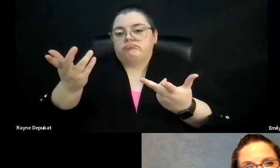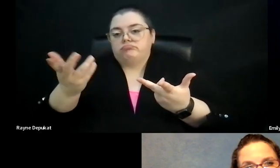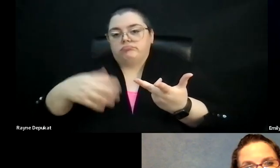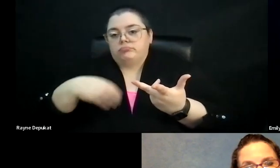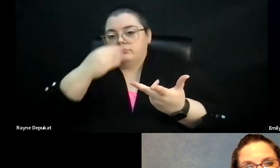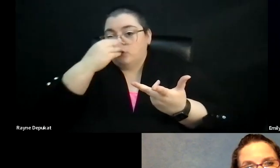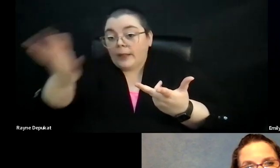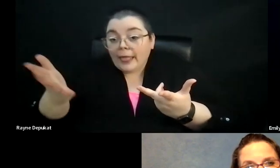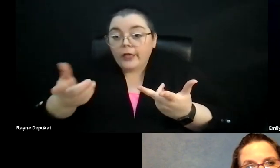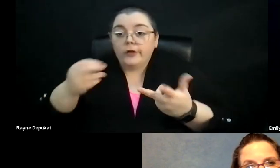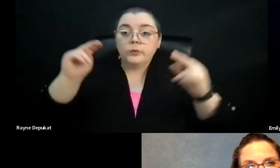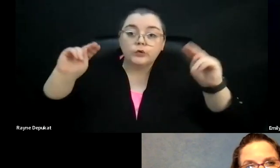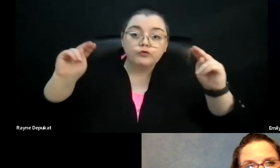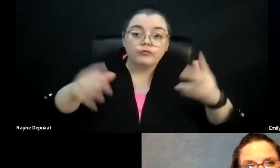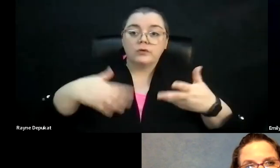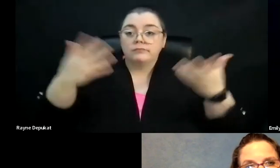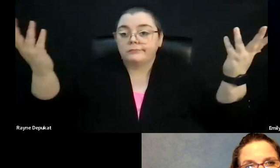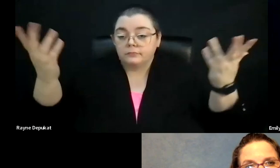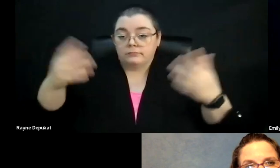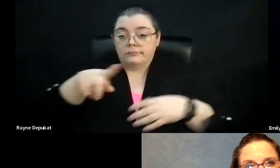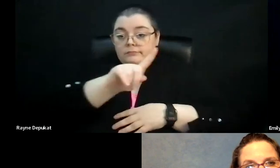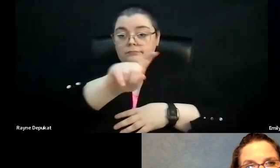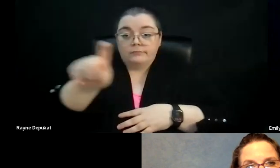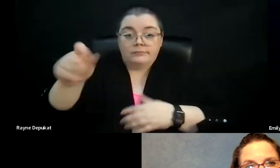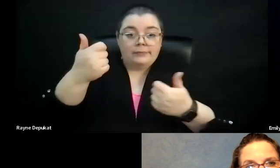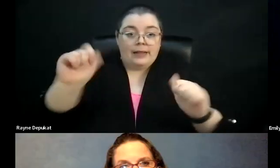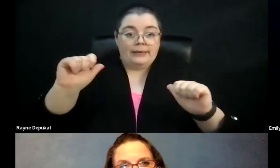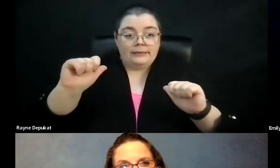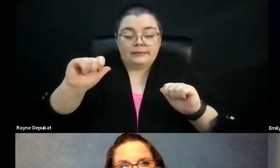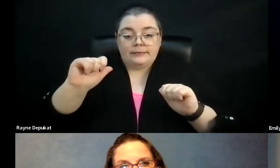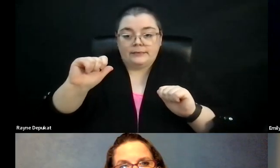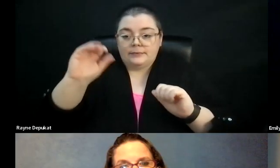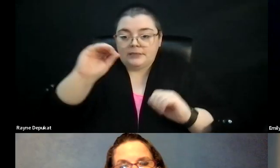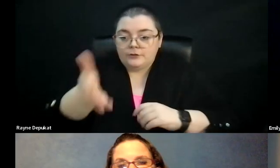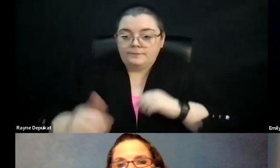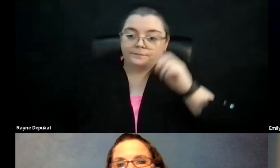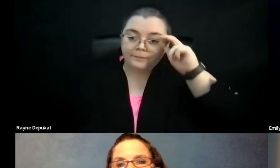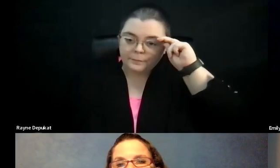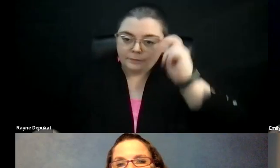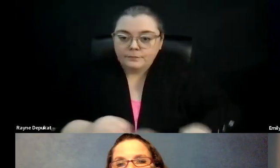or do you feel indifferent, pretty neutral? Those are your three options. Again, I want to ask the committee, any